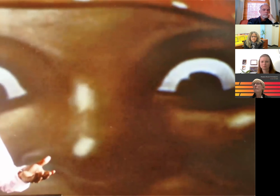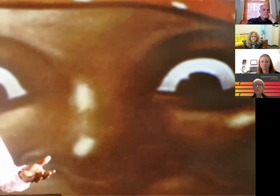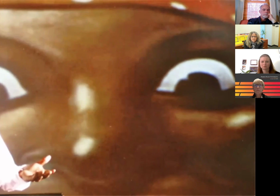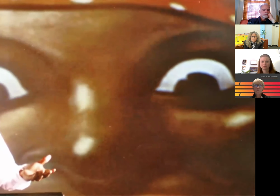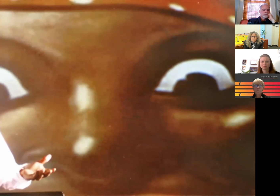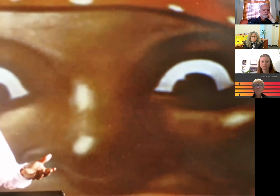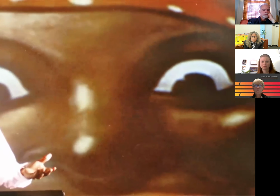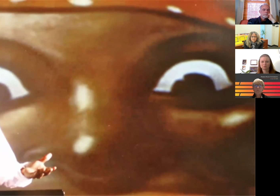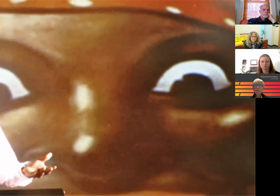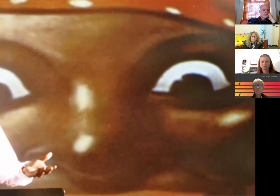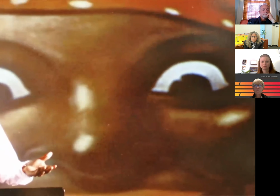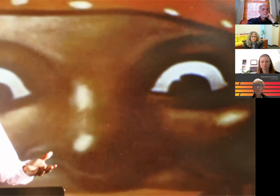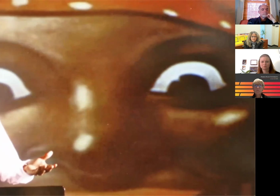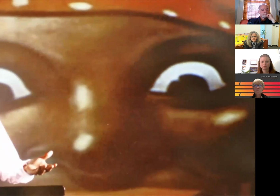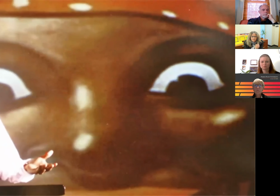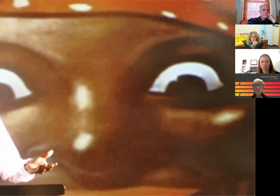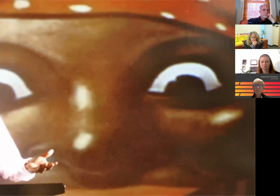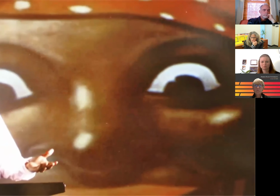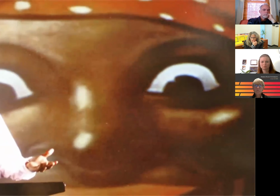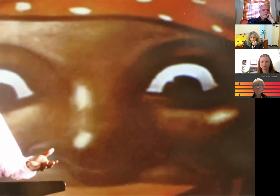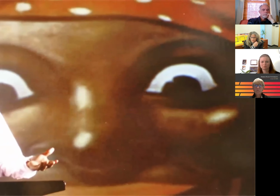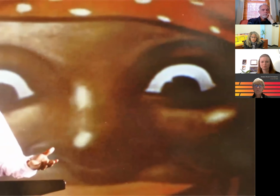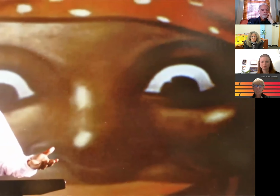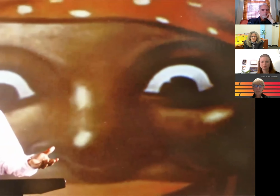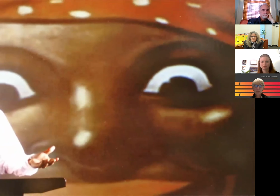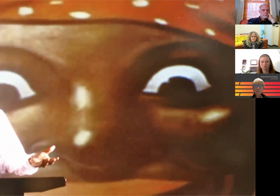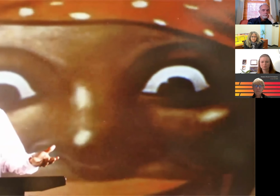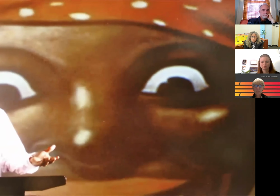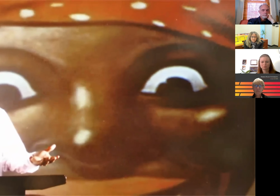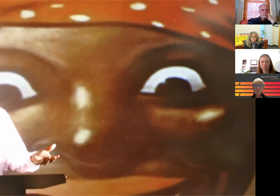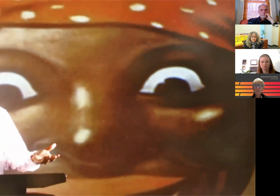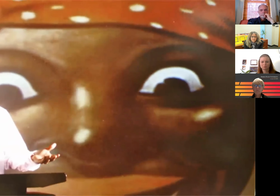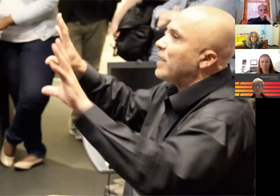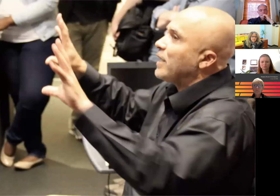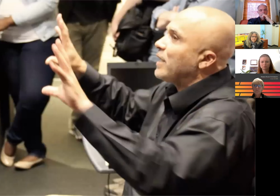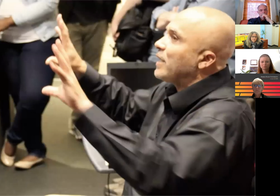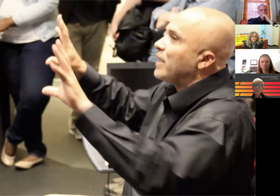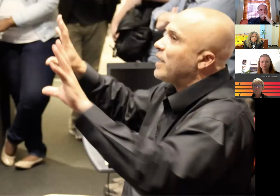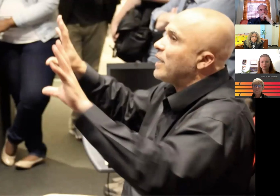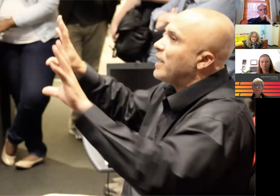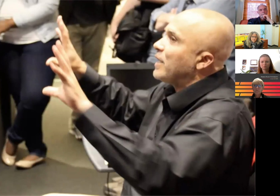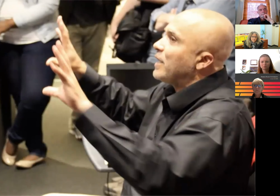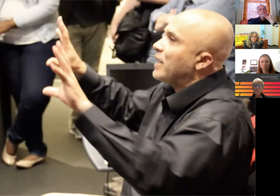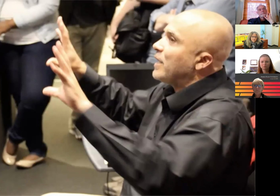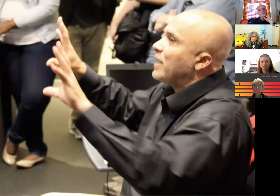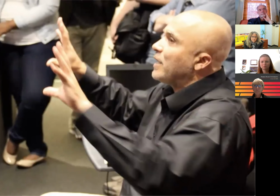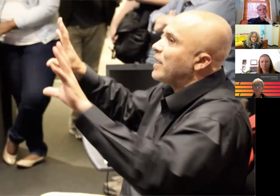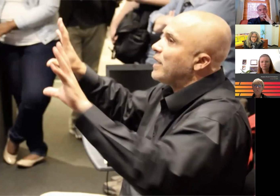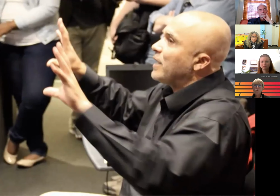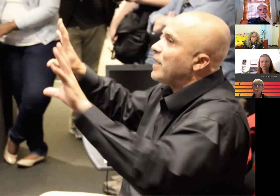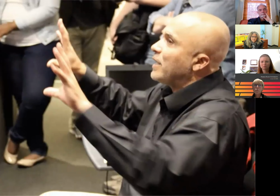Maybe I didn't really say it. People misspeak. There is a hypocrite hugging my children.